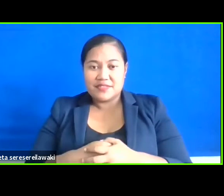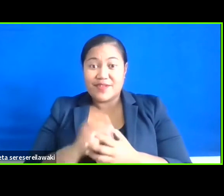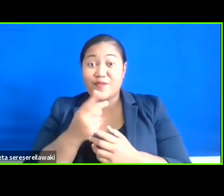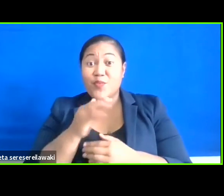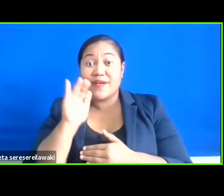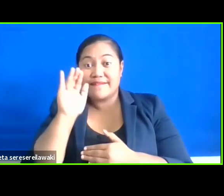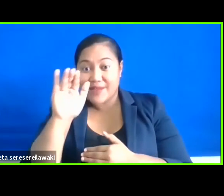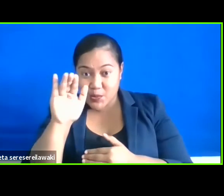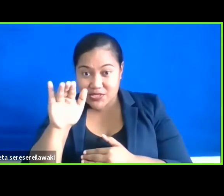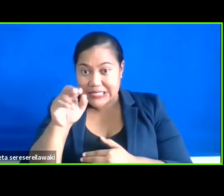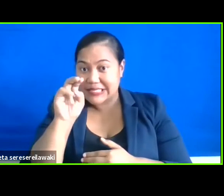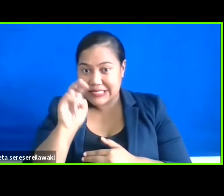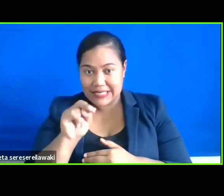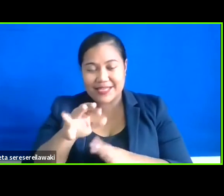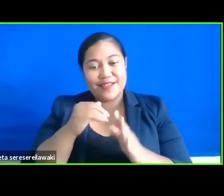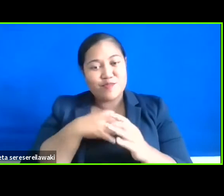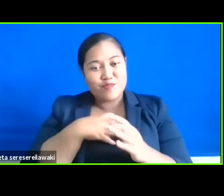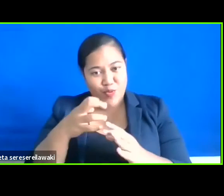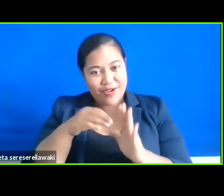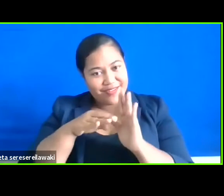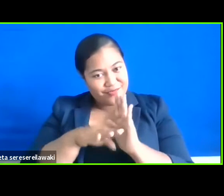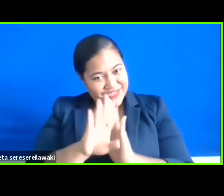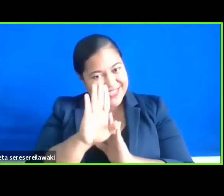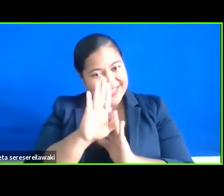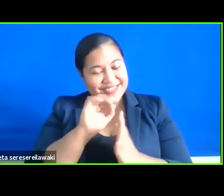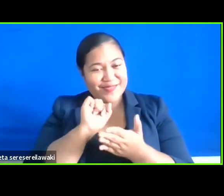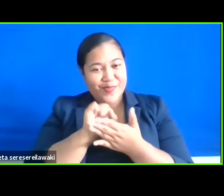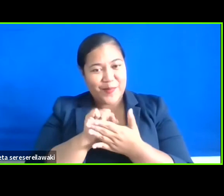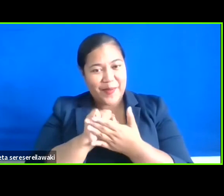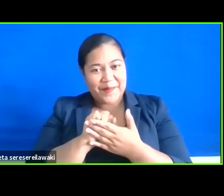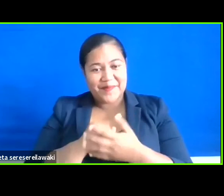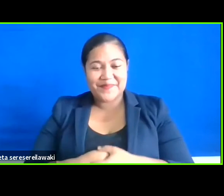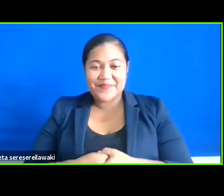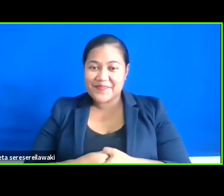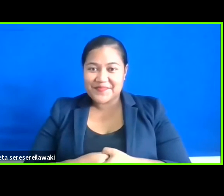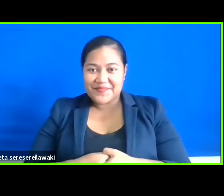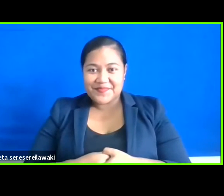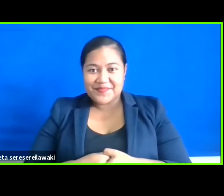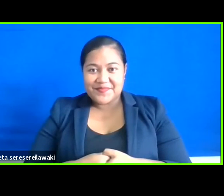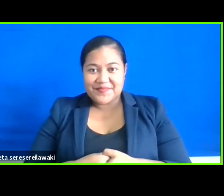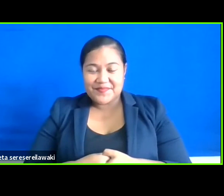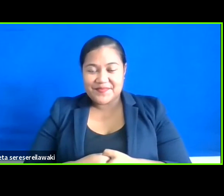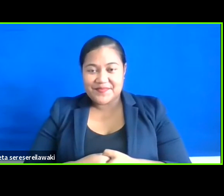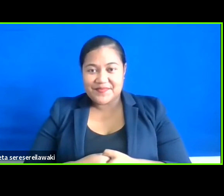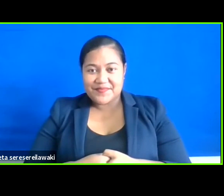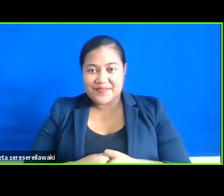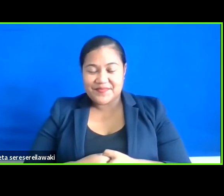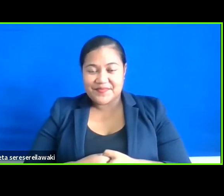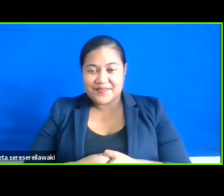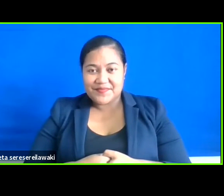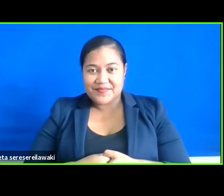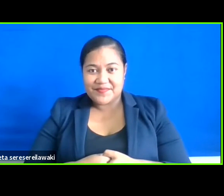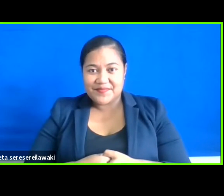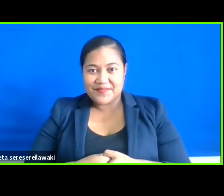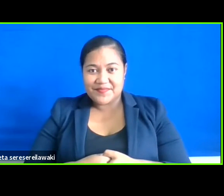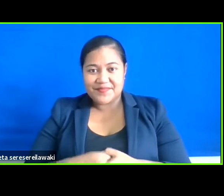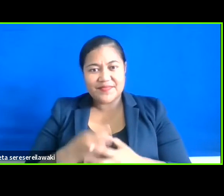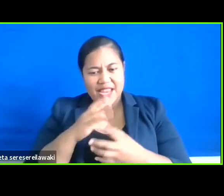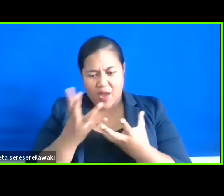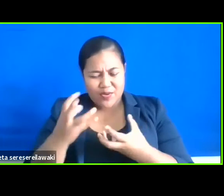resilient. So. And the accumulation of knowledge